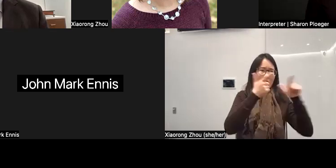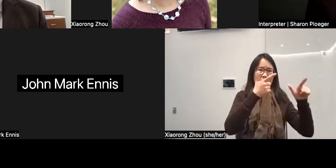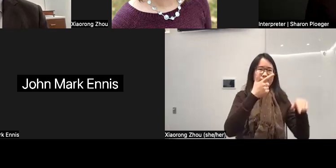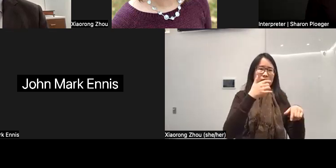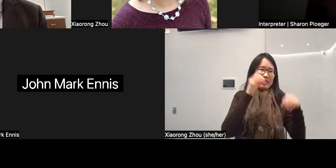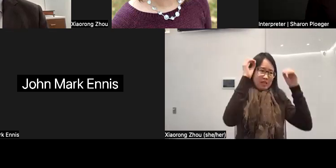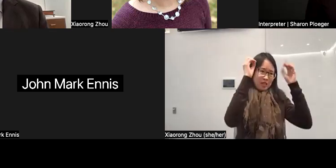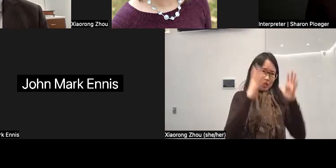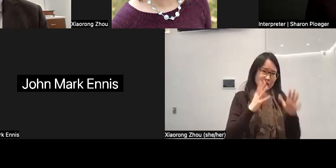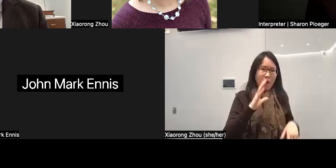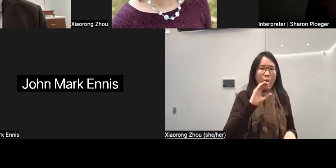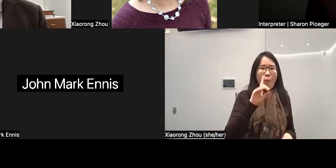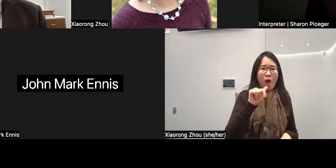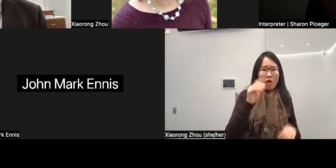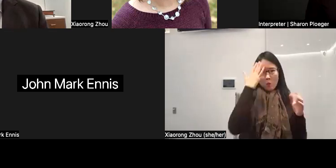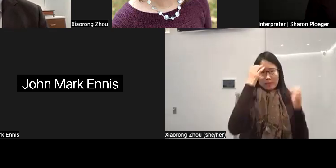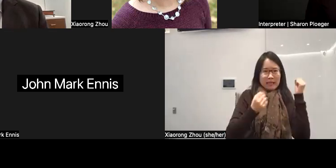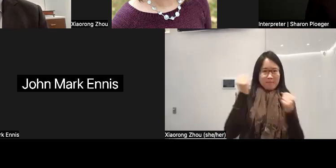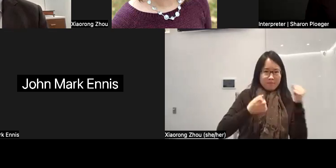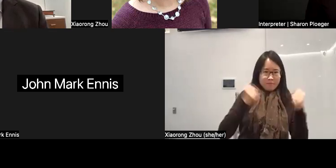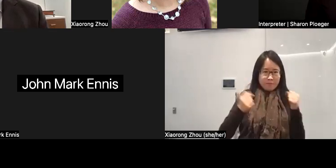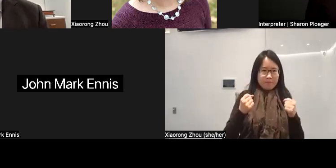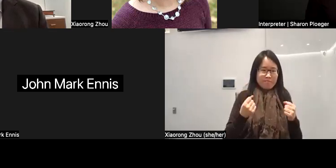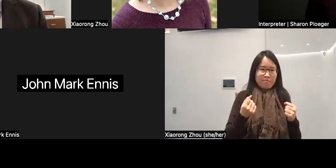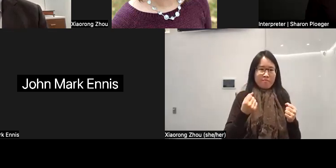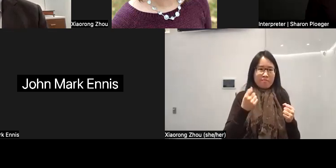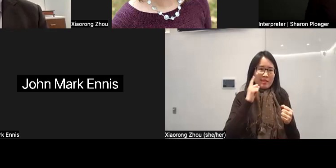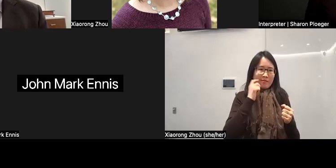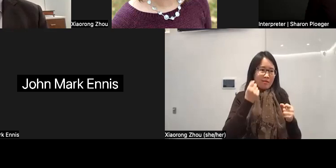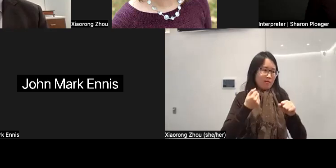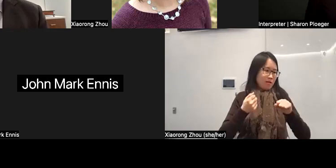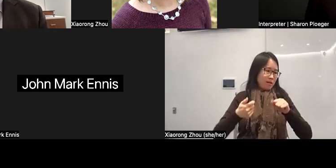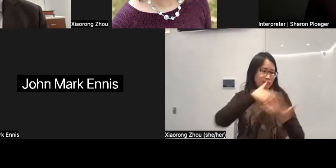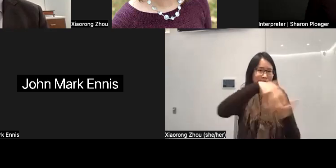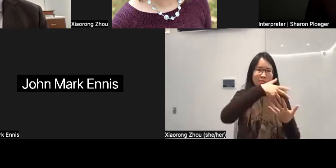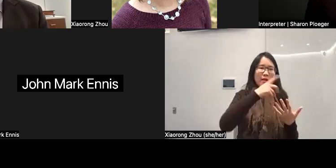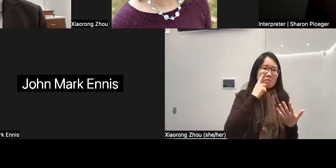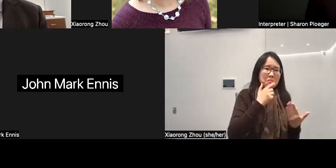So when I was at school, all of my teachers